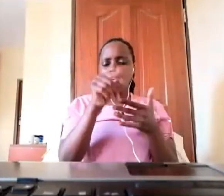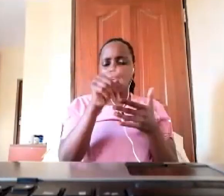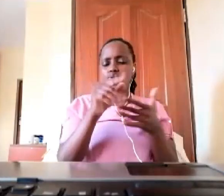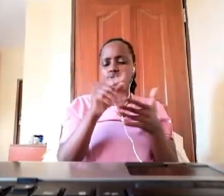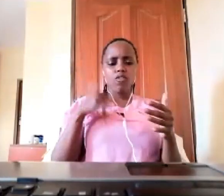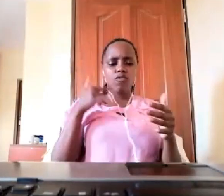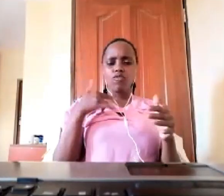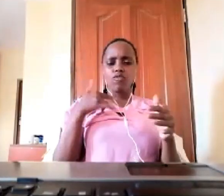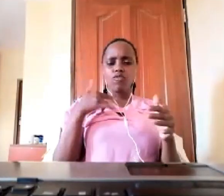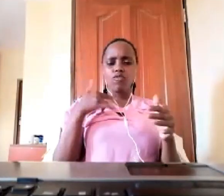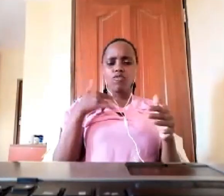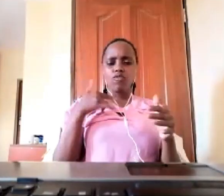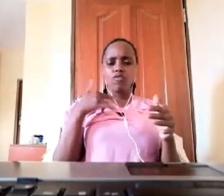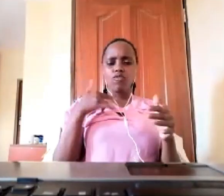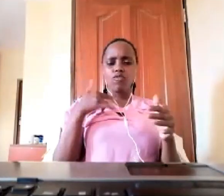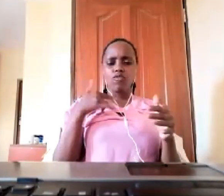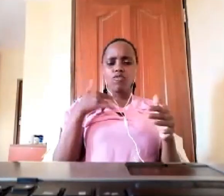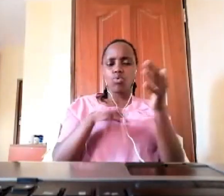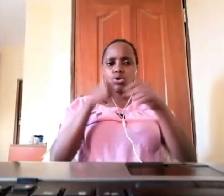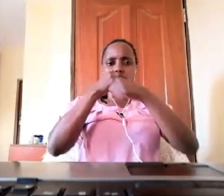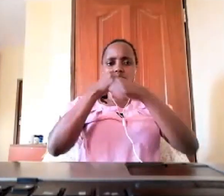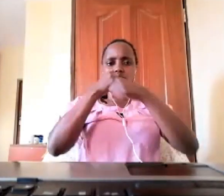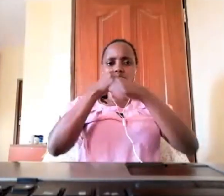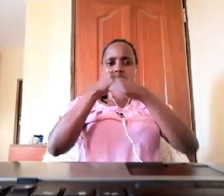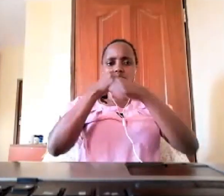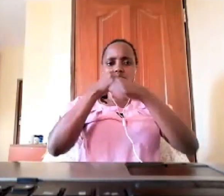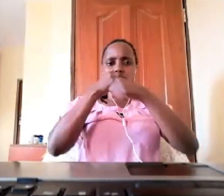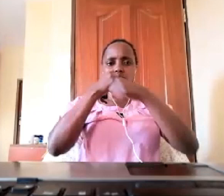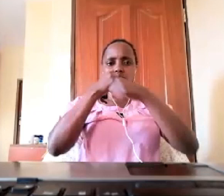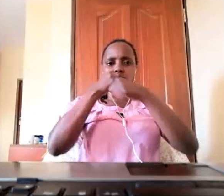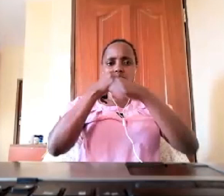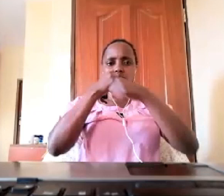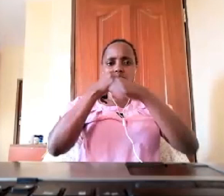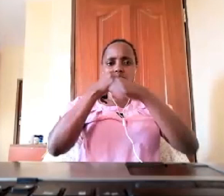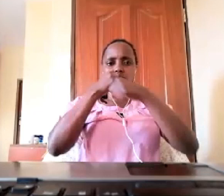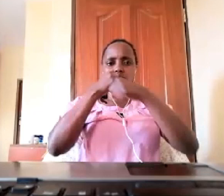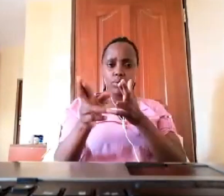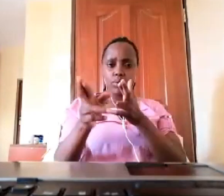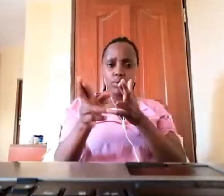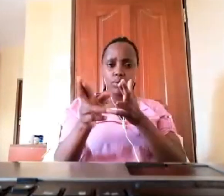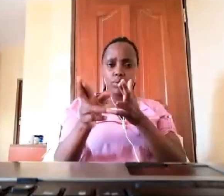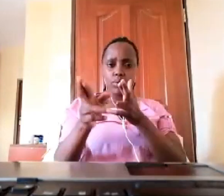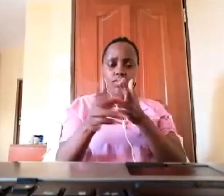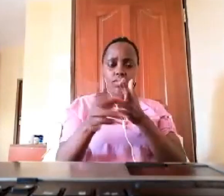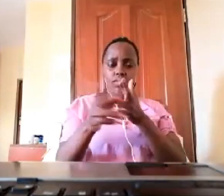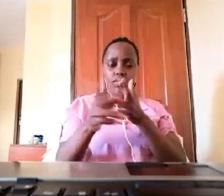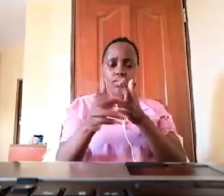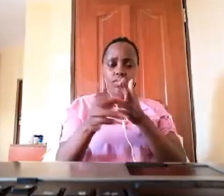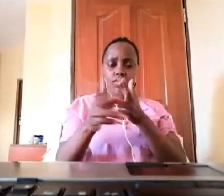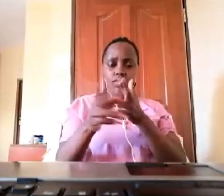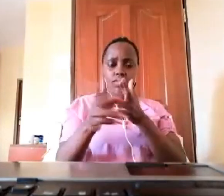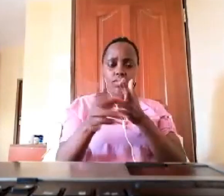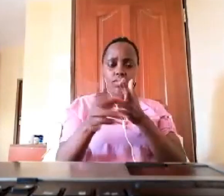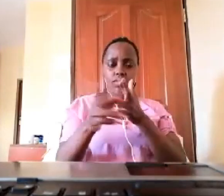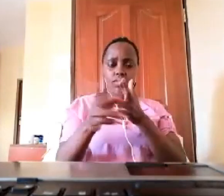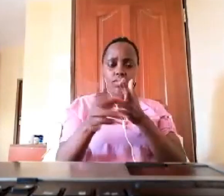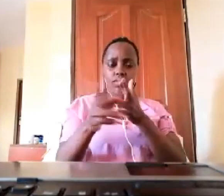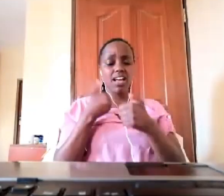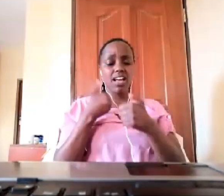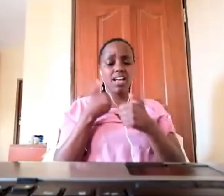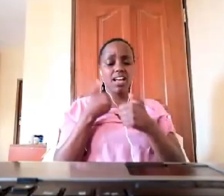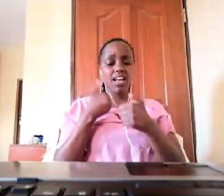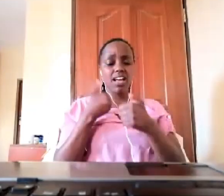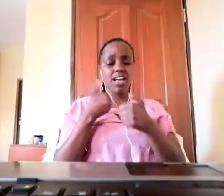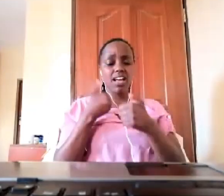what do you feel we should do to ensure that we balance the reporting between the two? Because clearly we have a challenge in terms of the